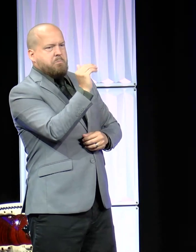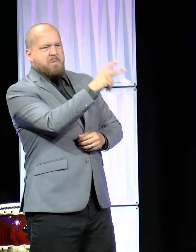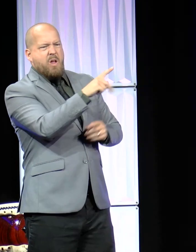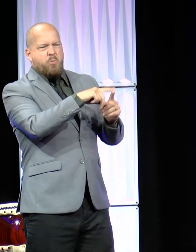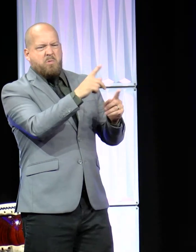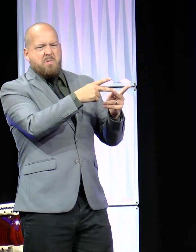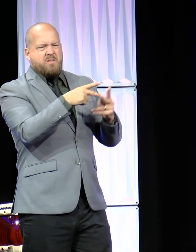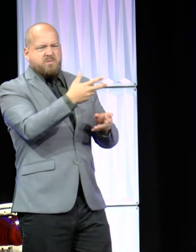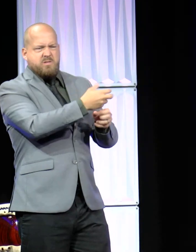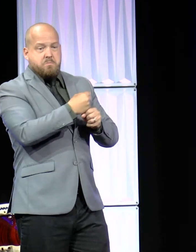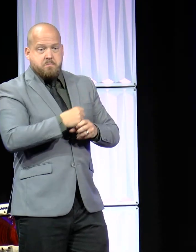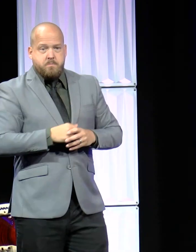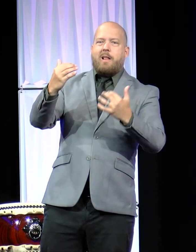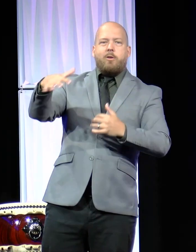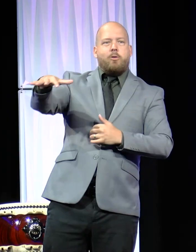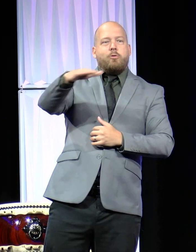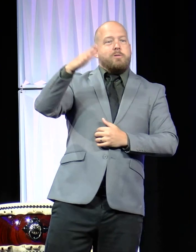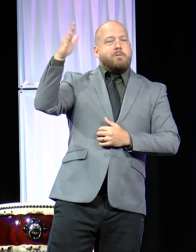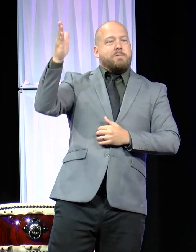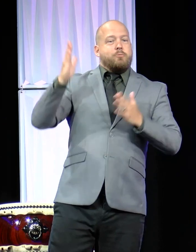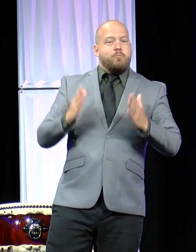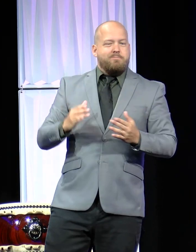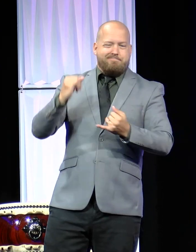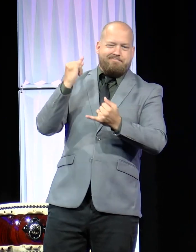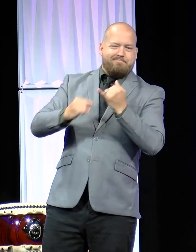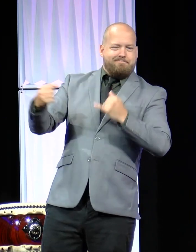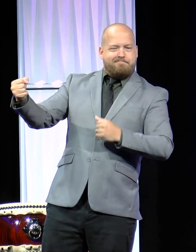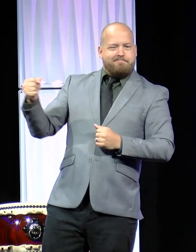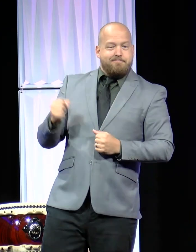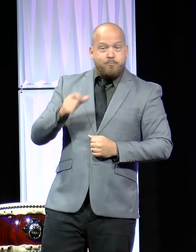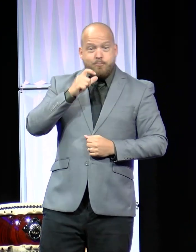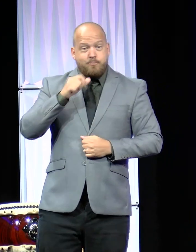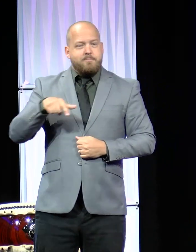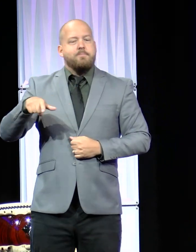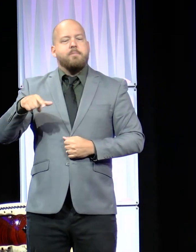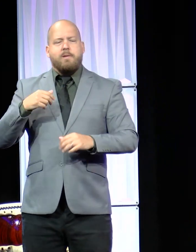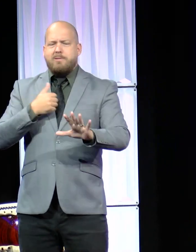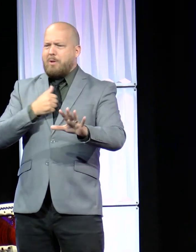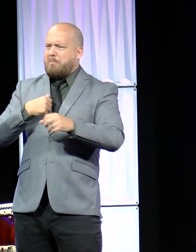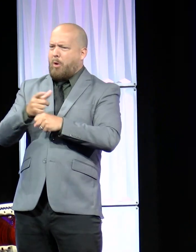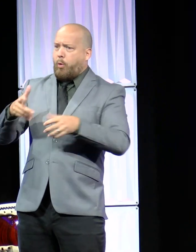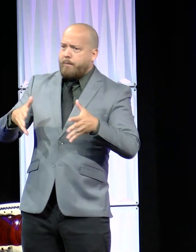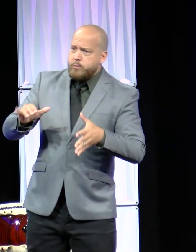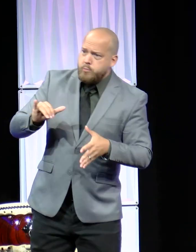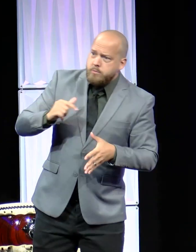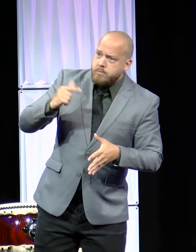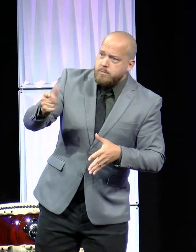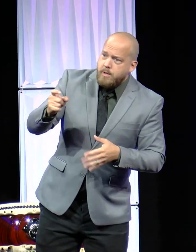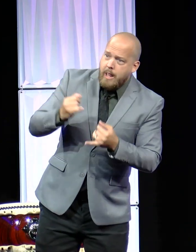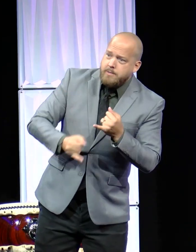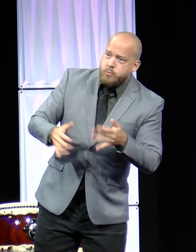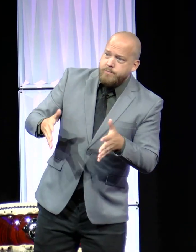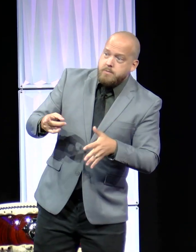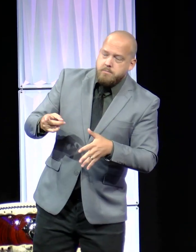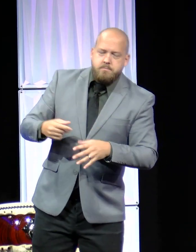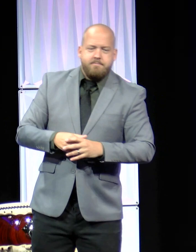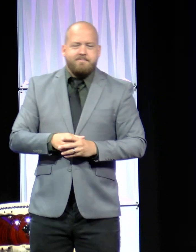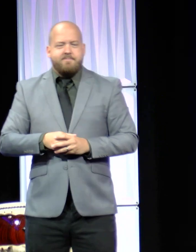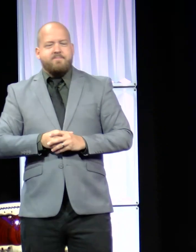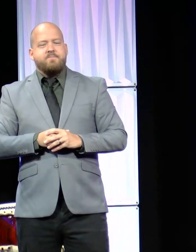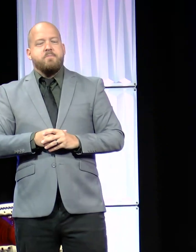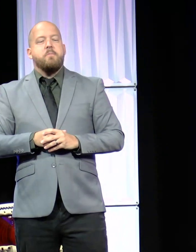Our final plenary speaker for the 2023 National Sexual Assault Conference is Dr. Apryl